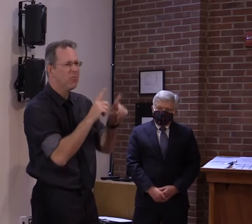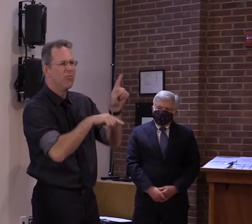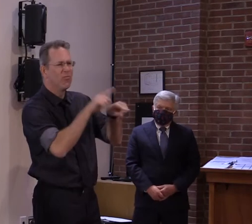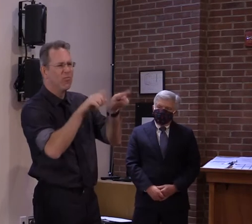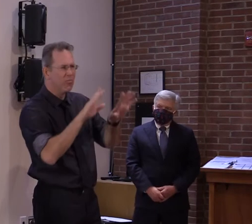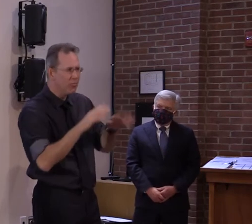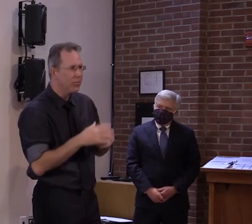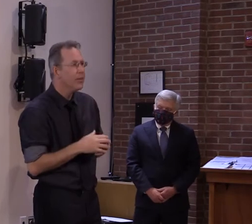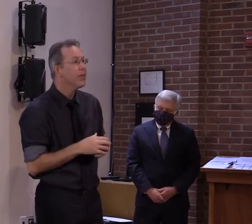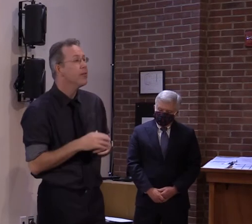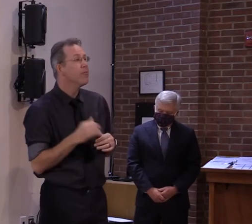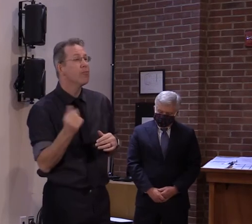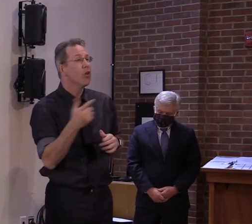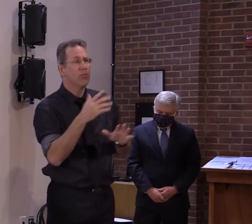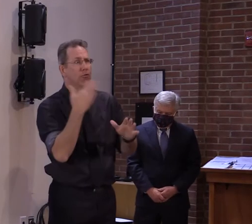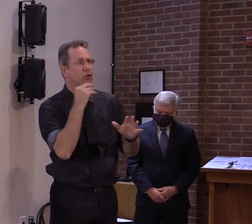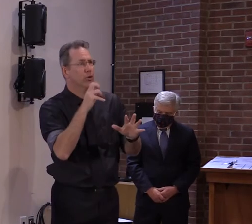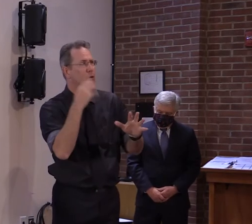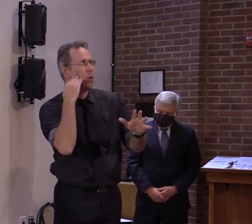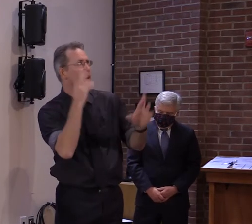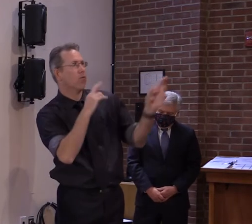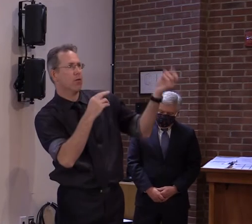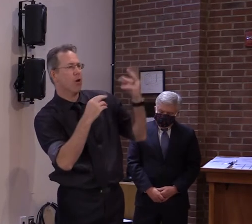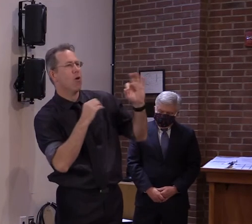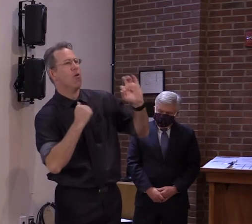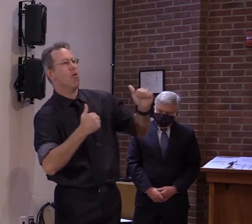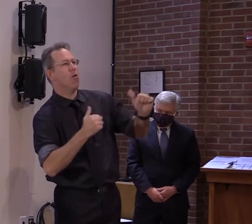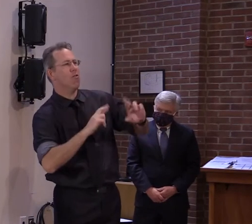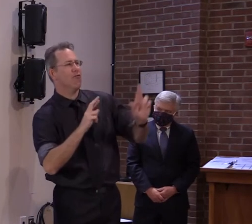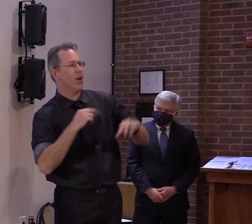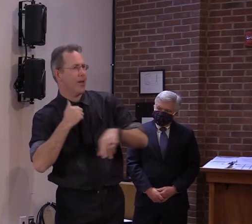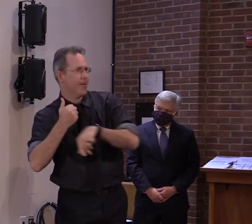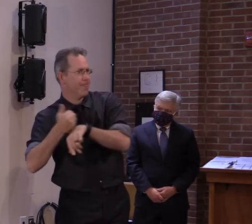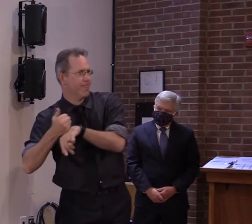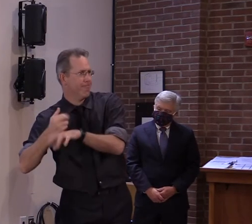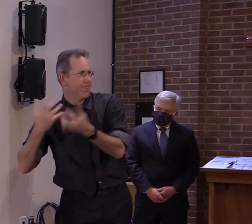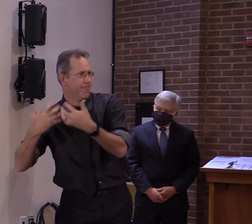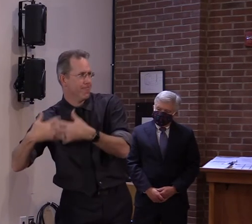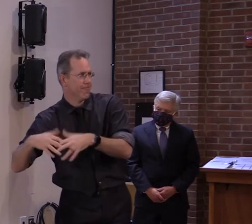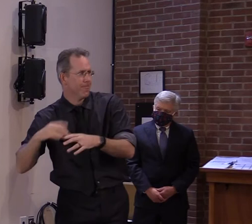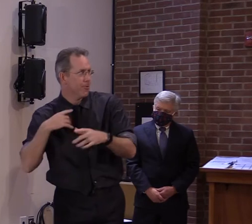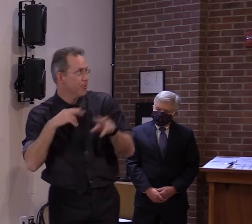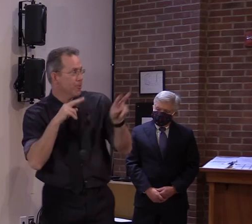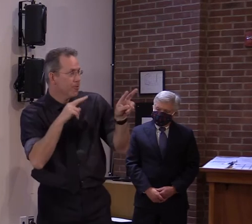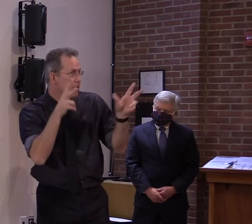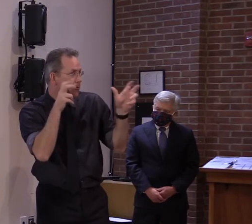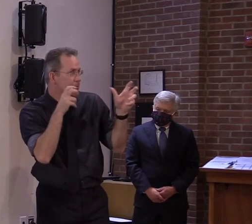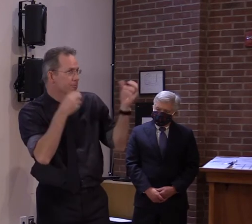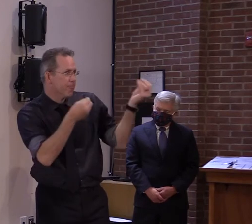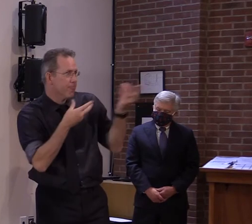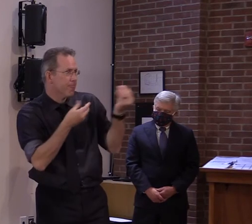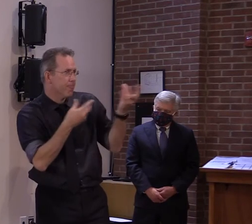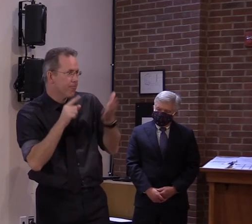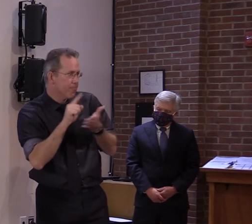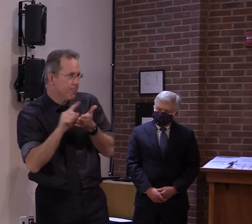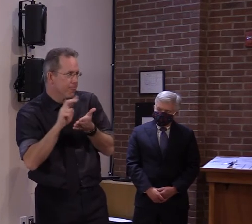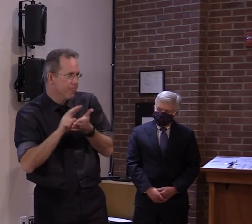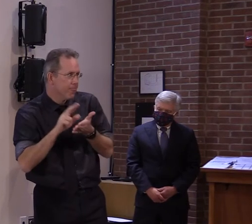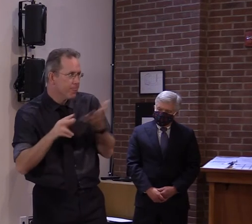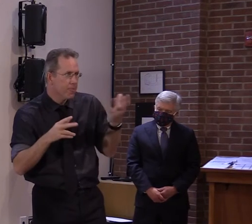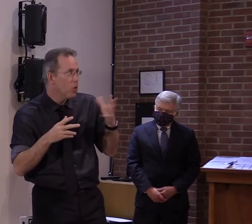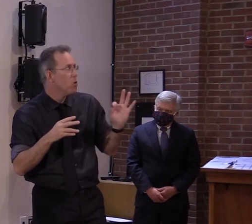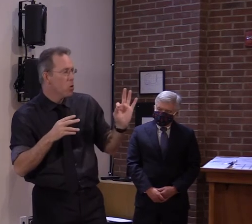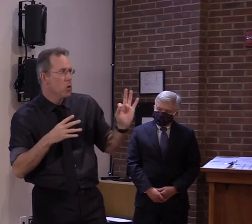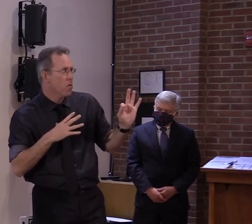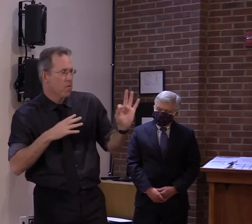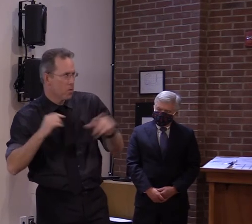it's changing, every week. And if when they bring another one online, They could be even at